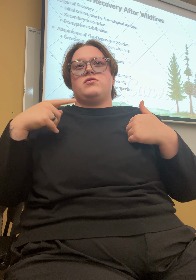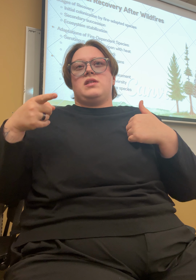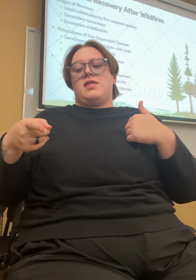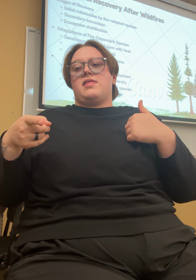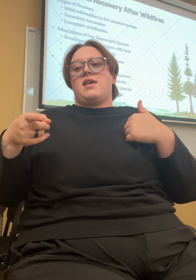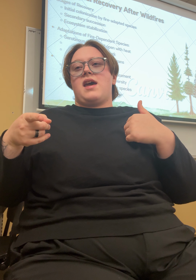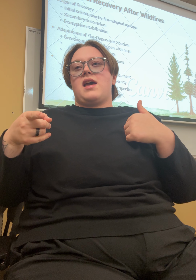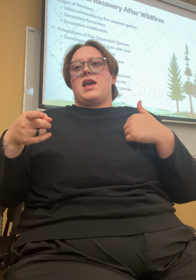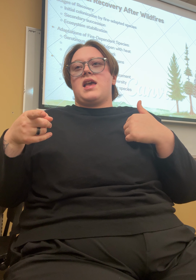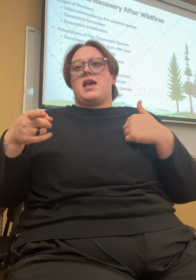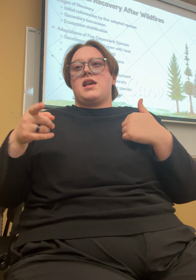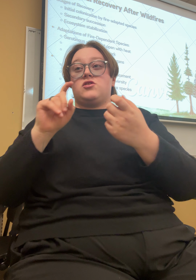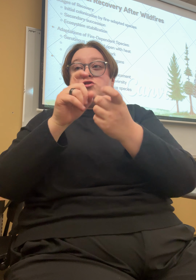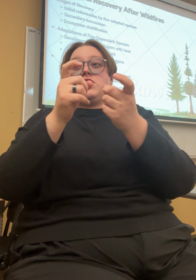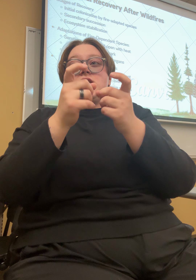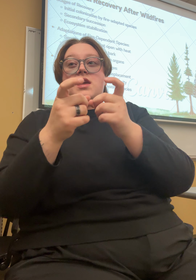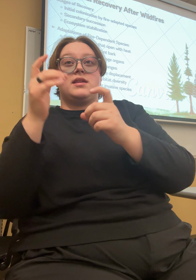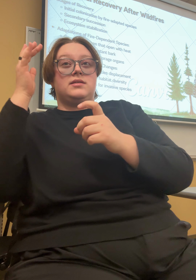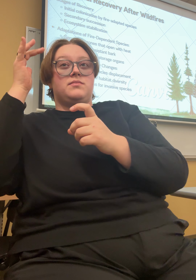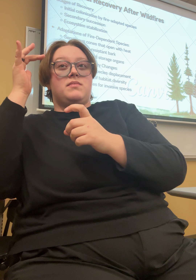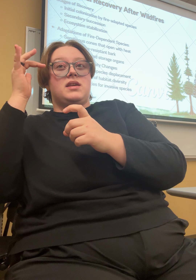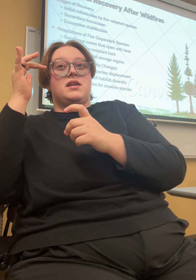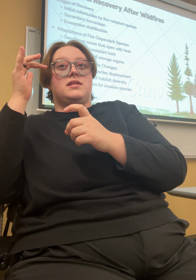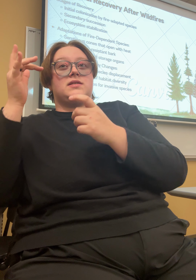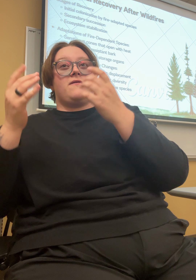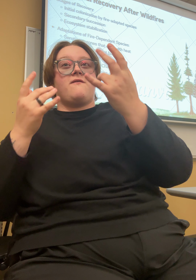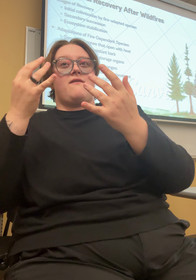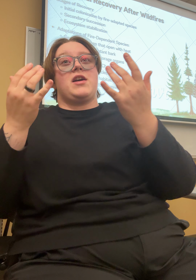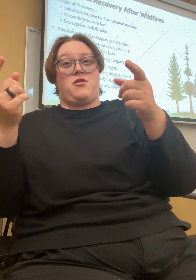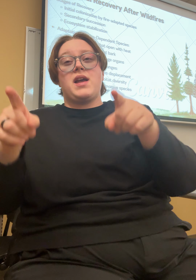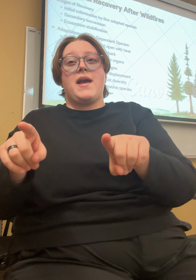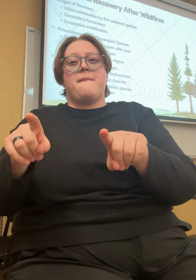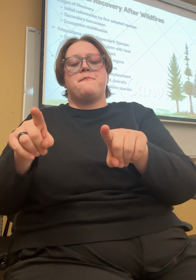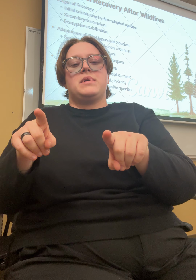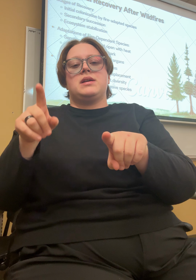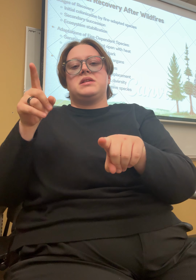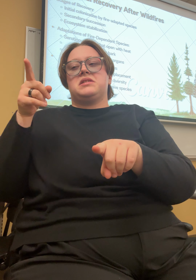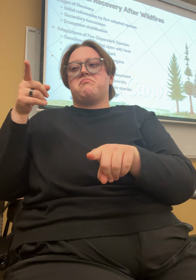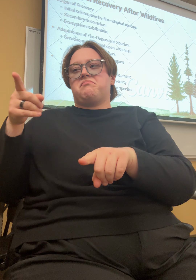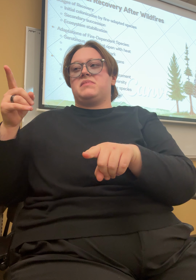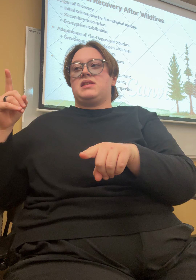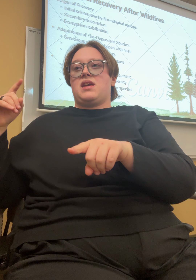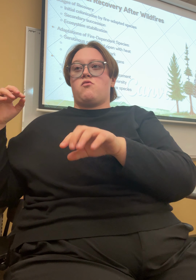have adapted to fire coming through and clearing it out.